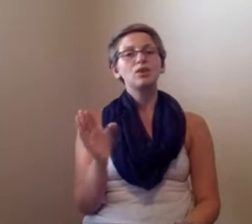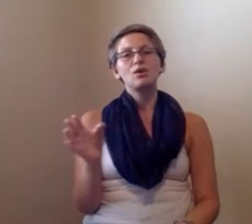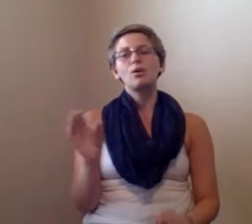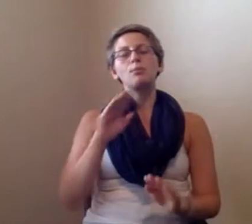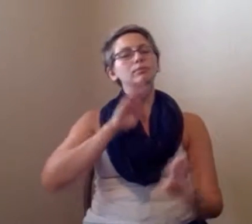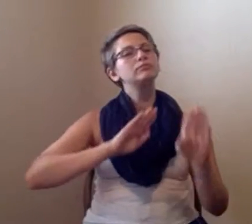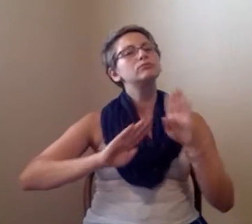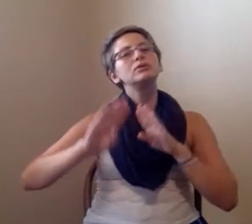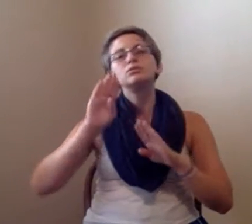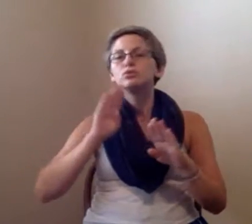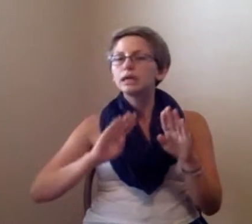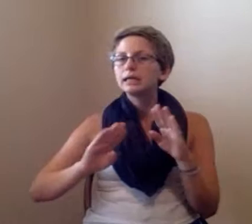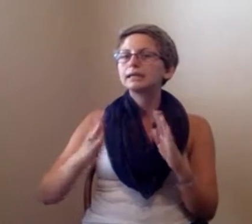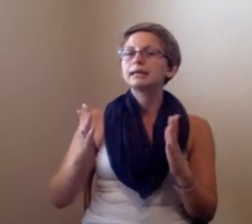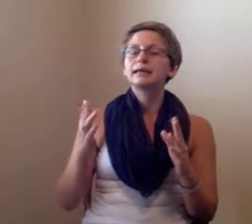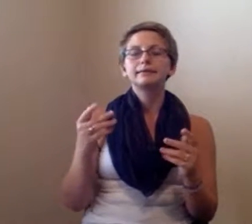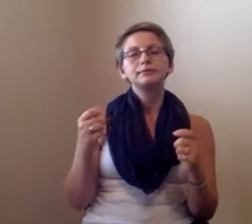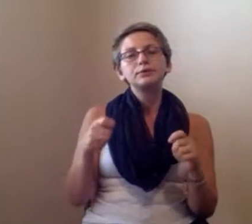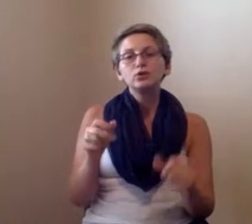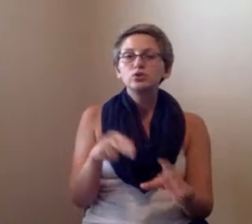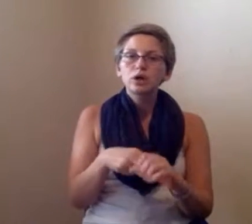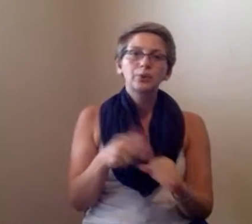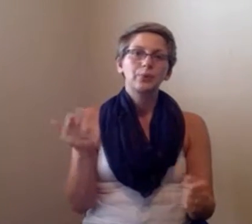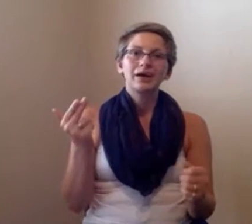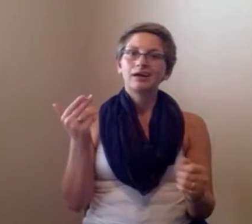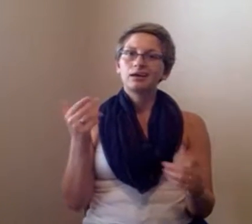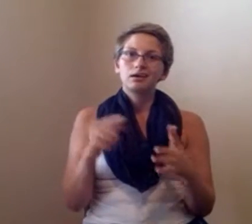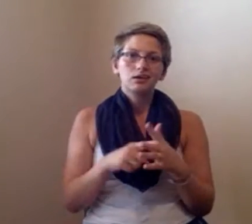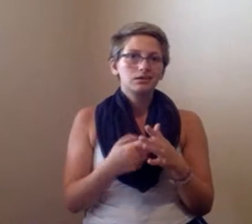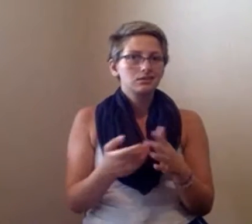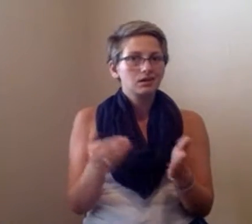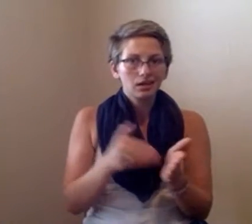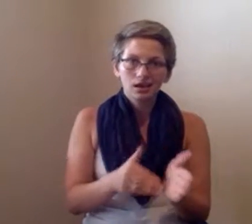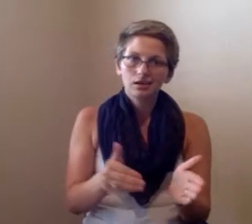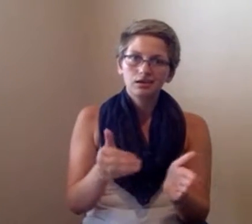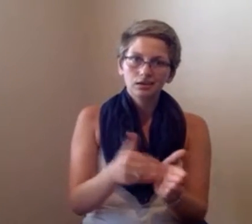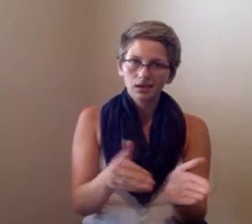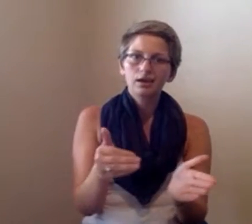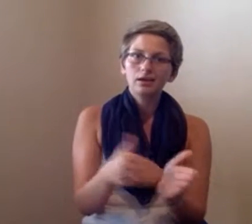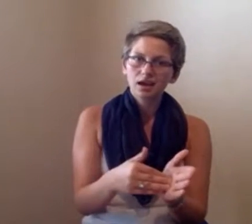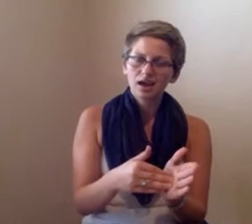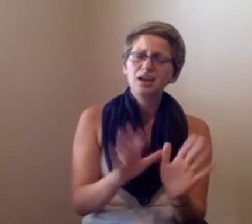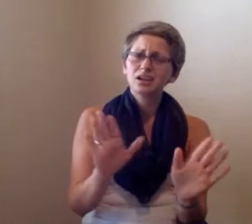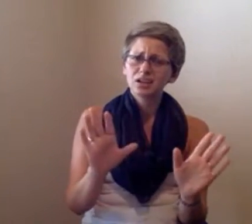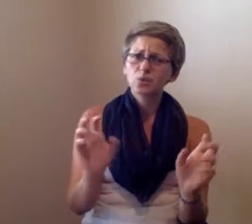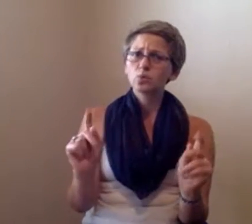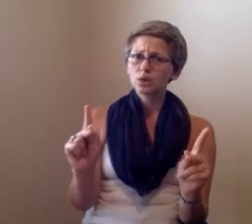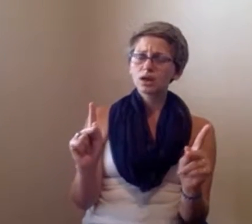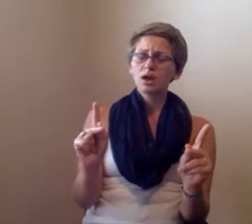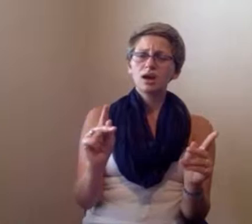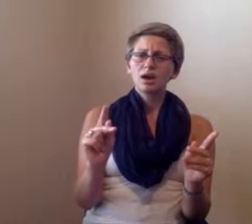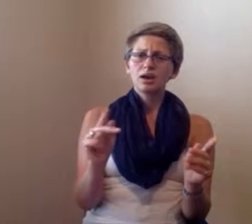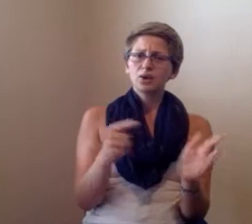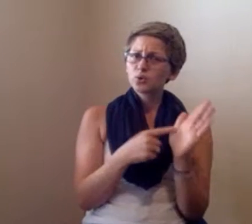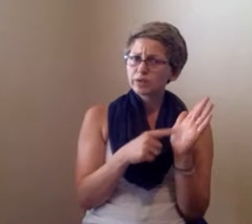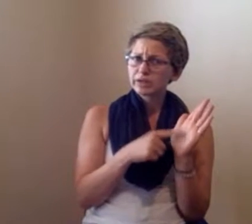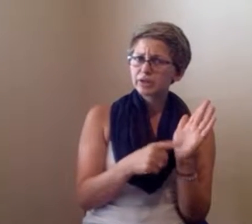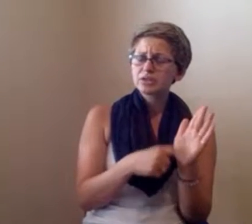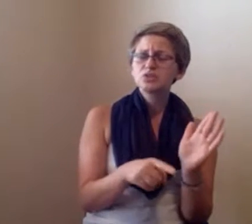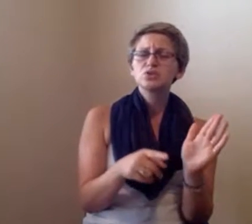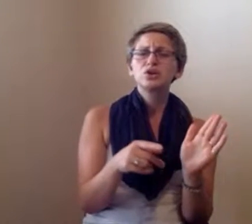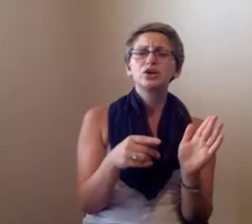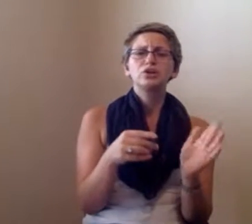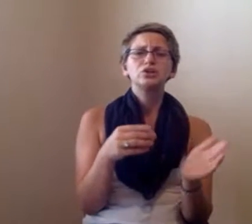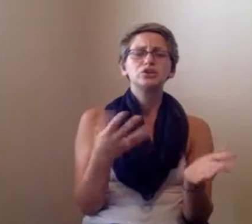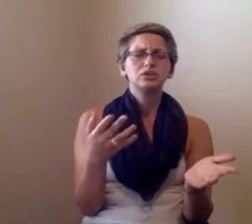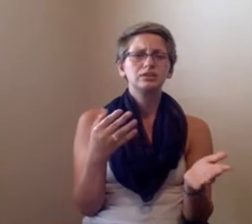up smoking again. On average, studies have showed it takes about 5 times quitting before someone is successful. It's